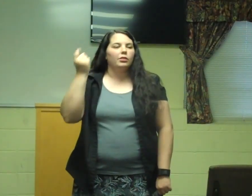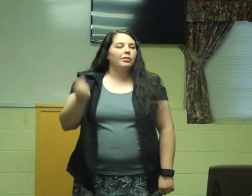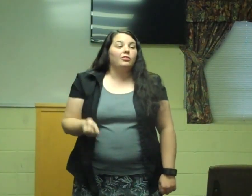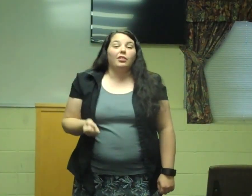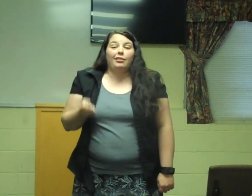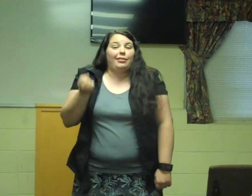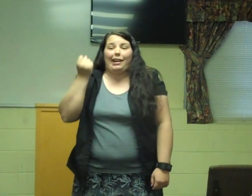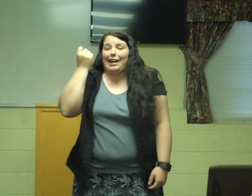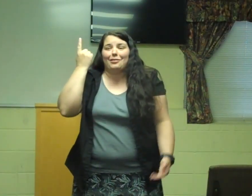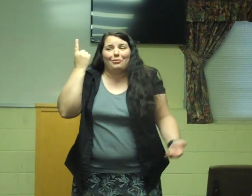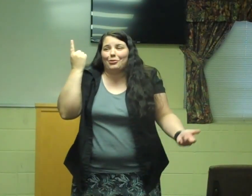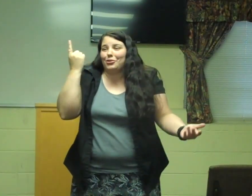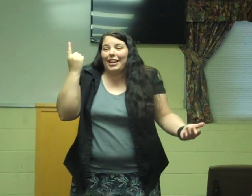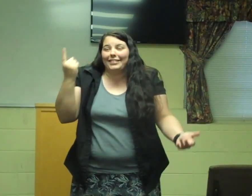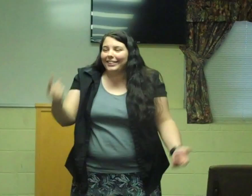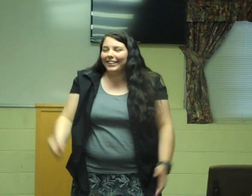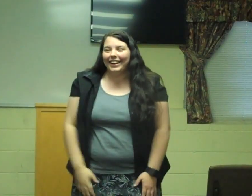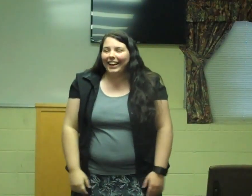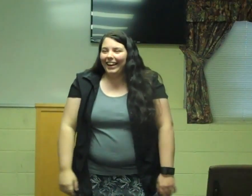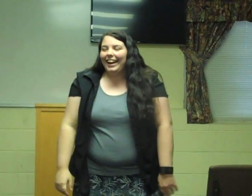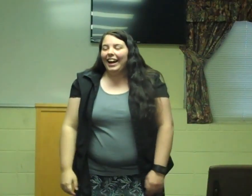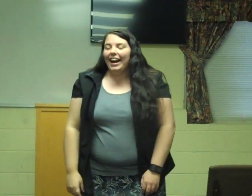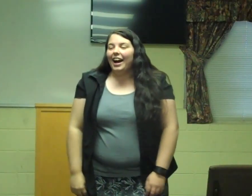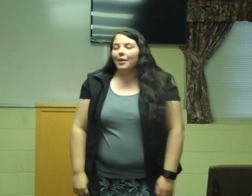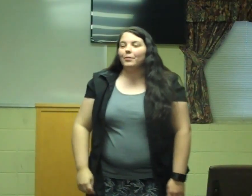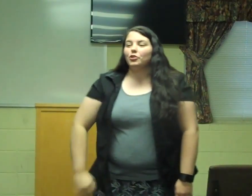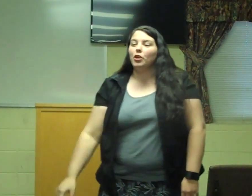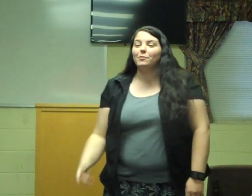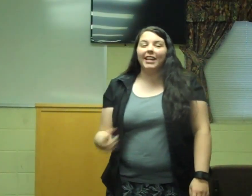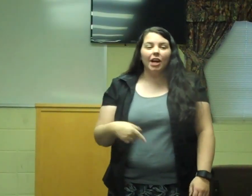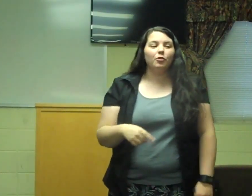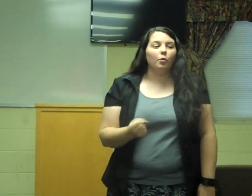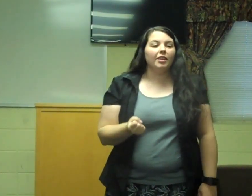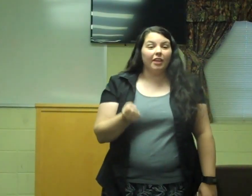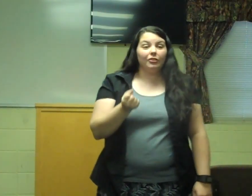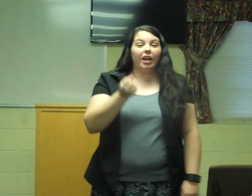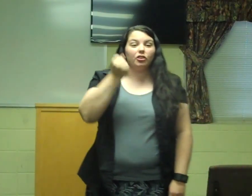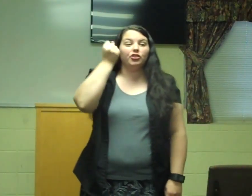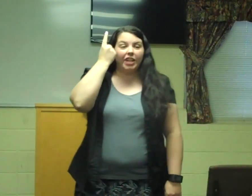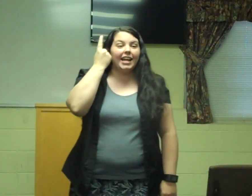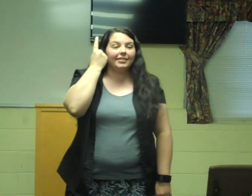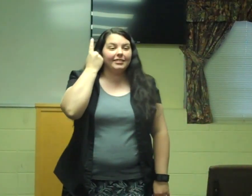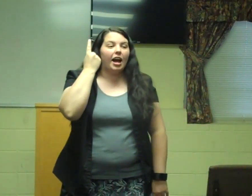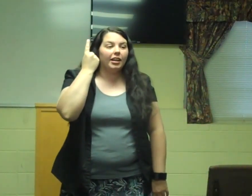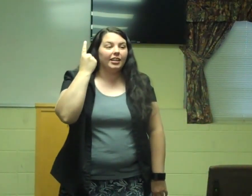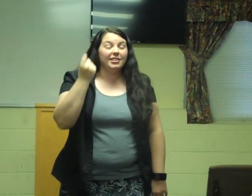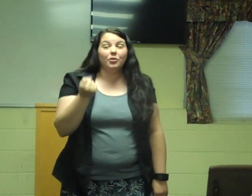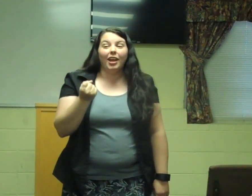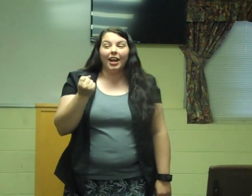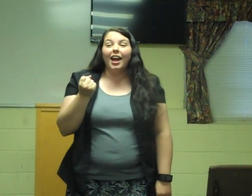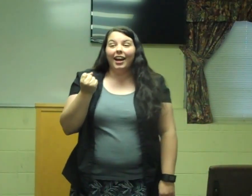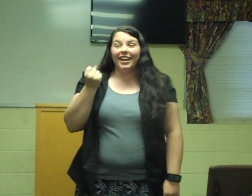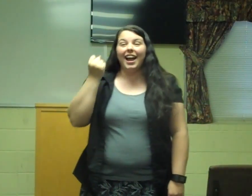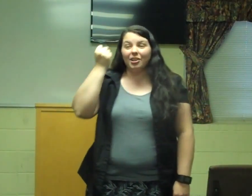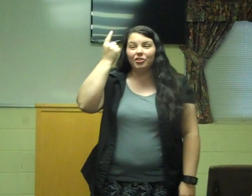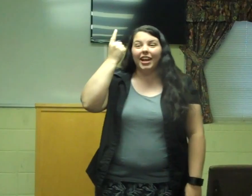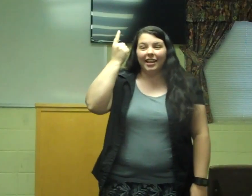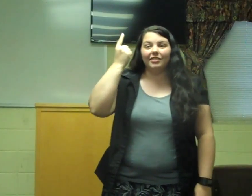one. Understand. So you have to be careful with the understand sign, because if you're like, yeah, I understand,